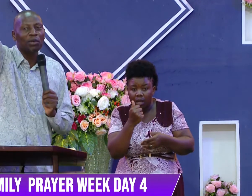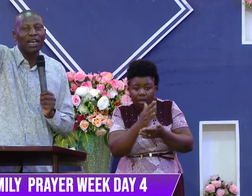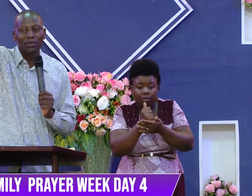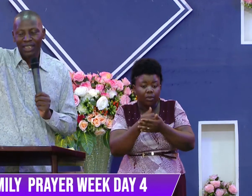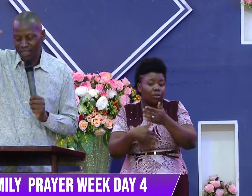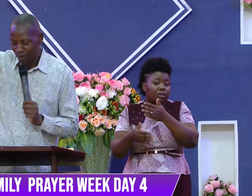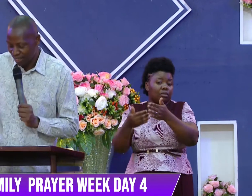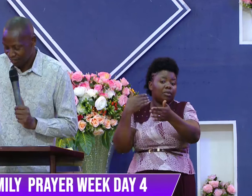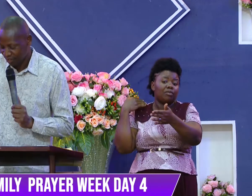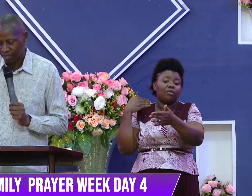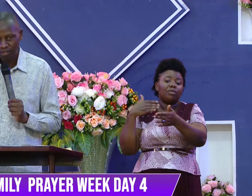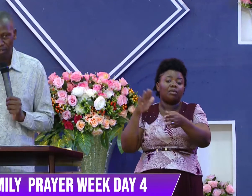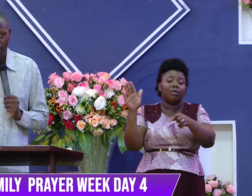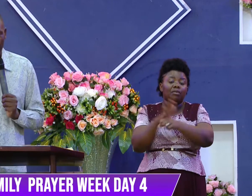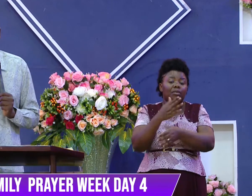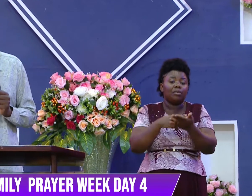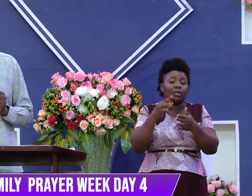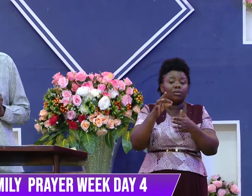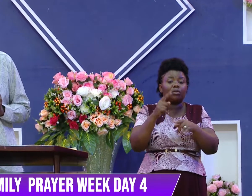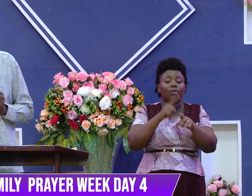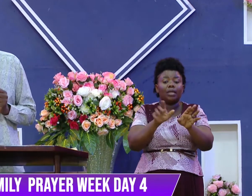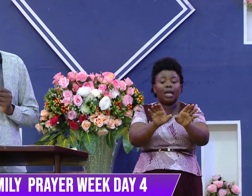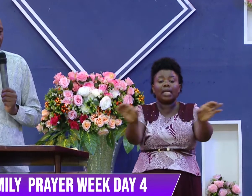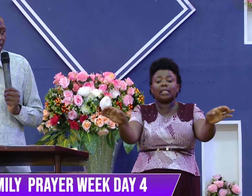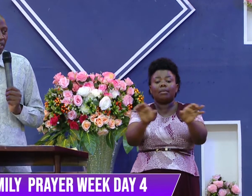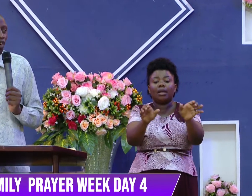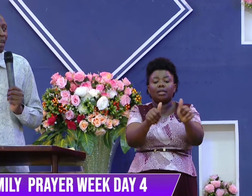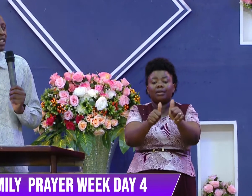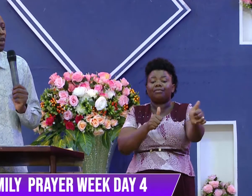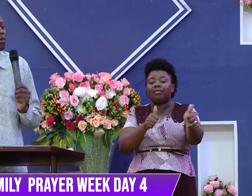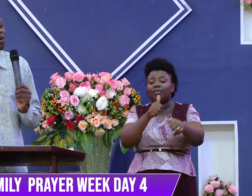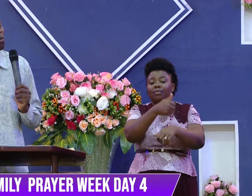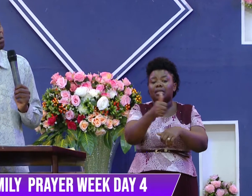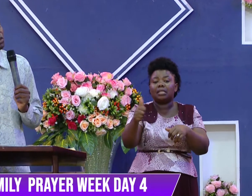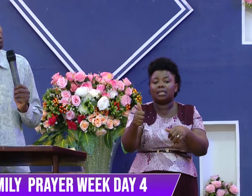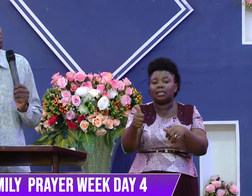Why? They were spiritual because they were distant from each